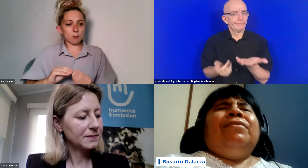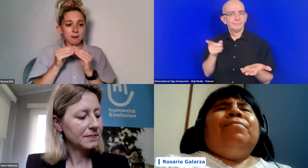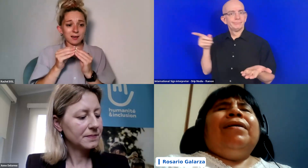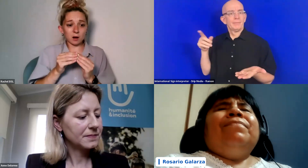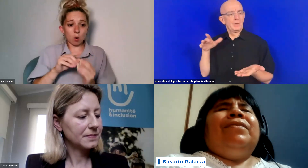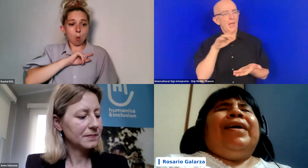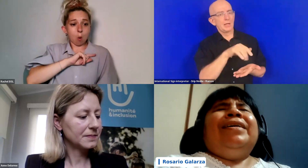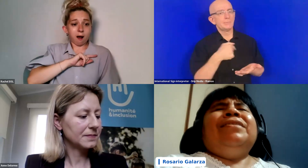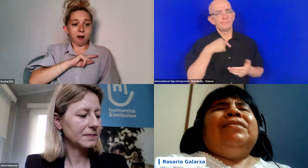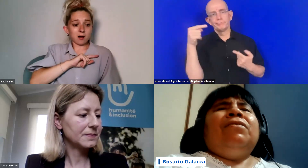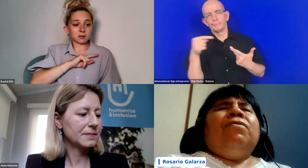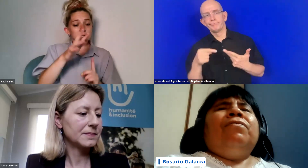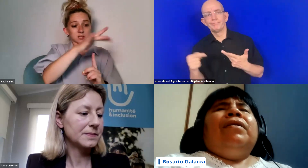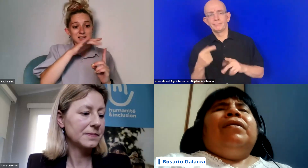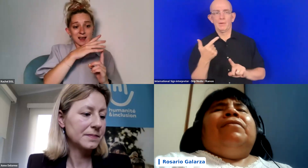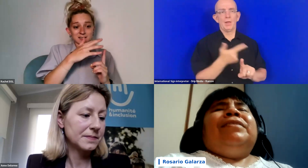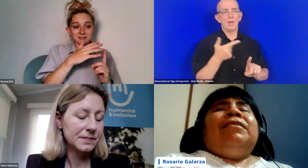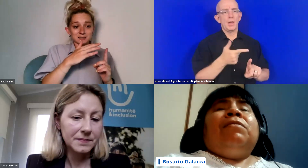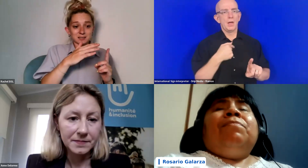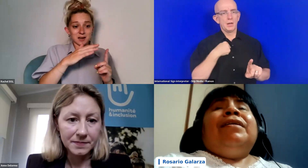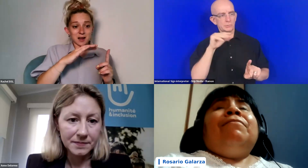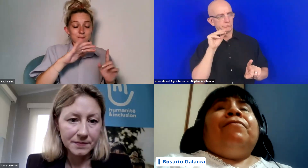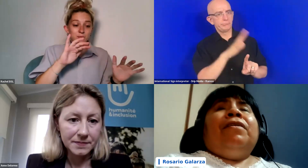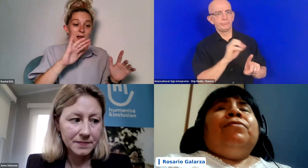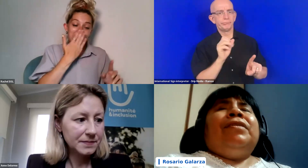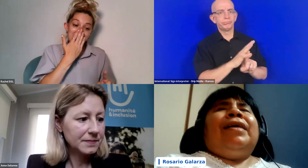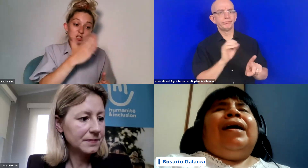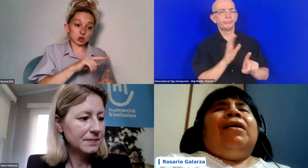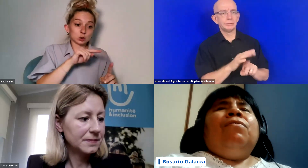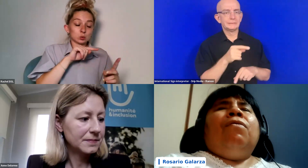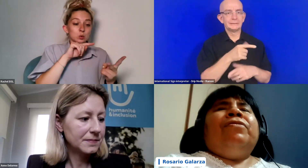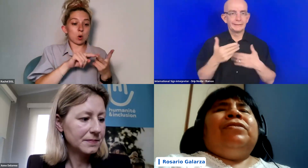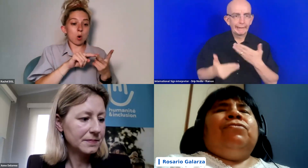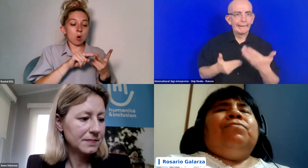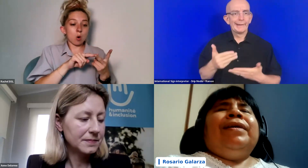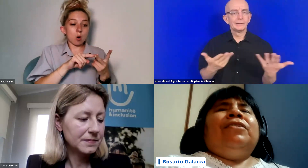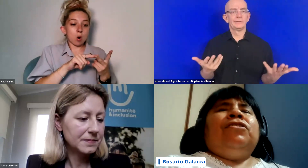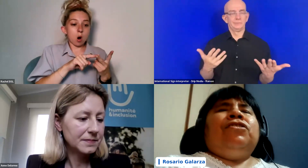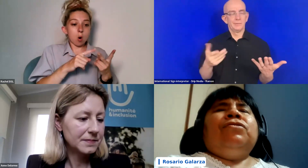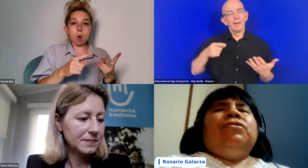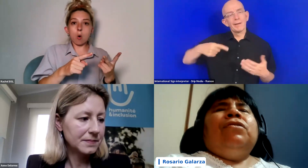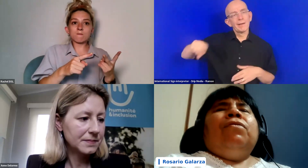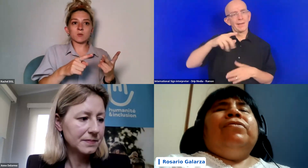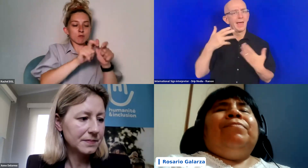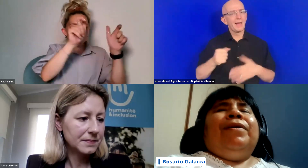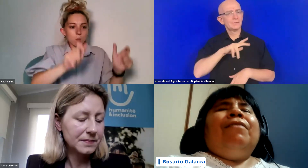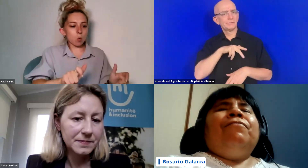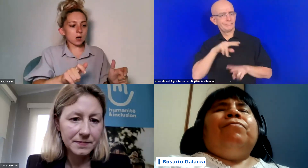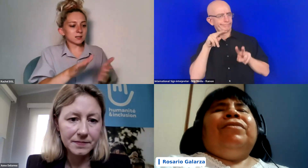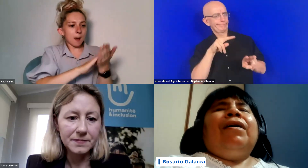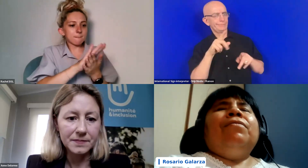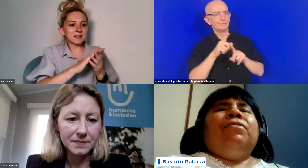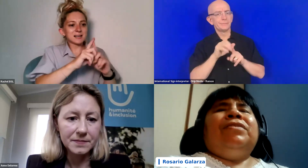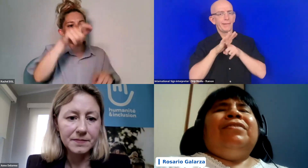that undermine their agency or restrictive legal frameworks that allow others to make decisions on their